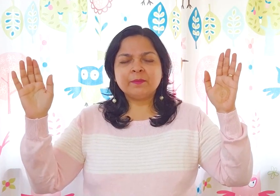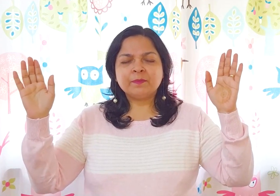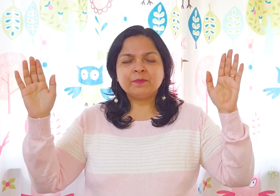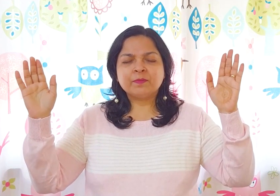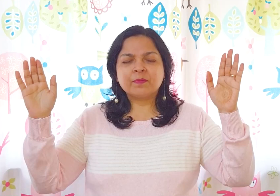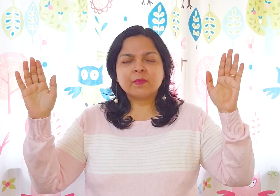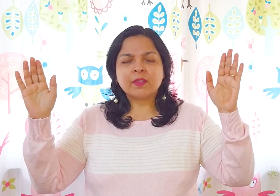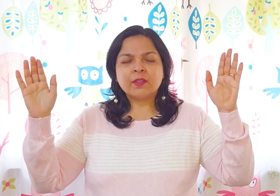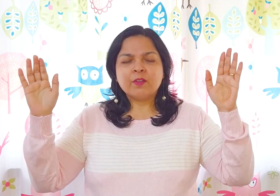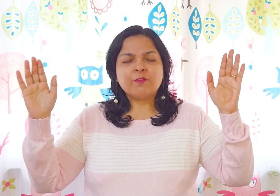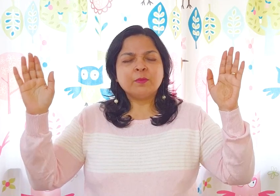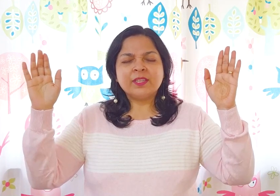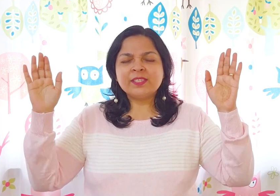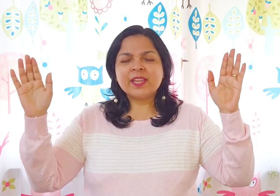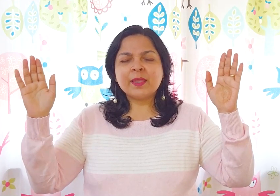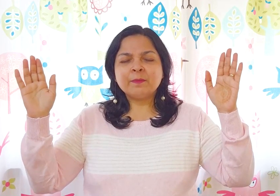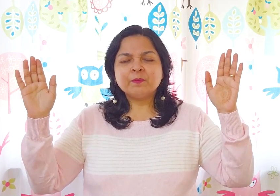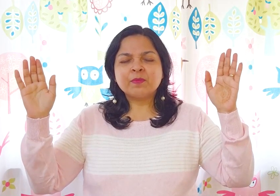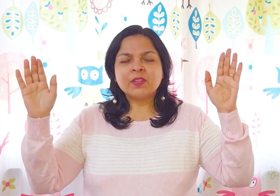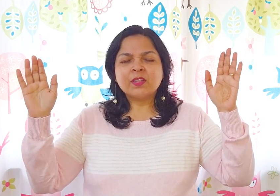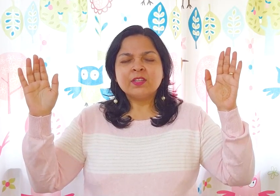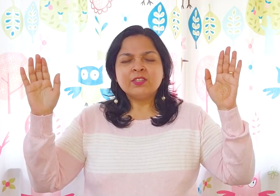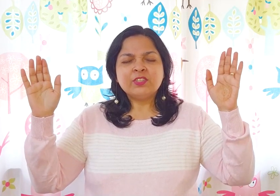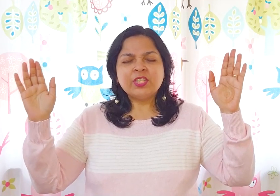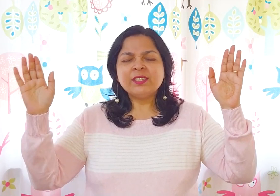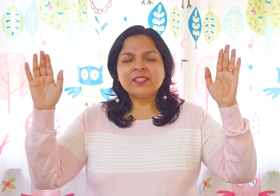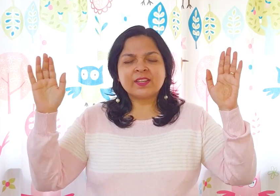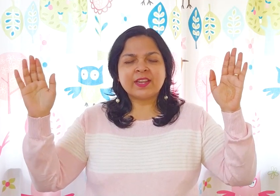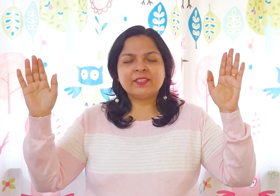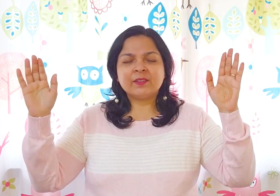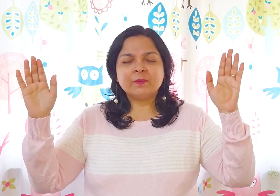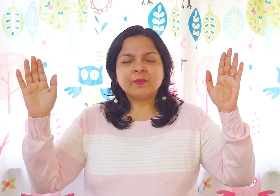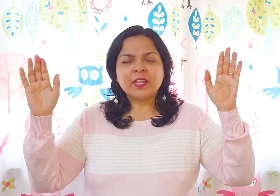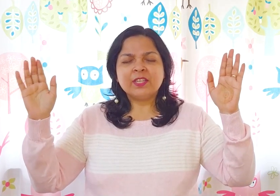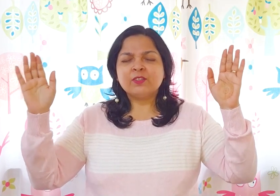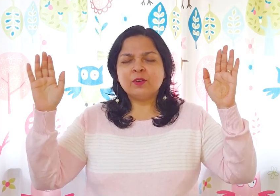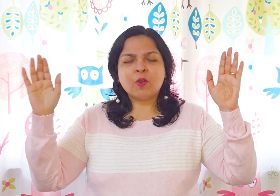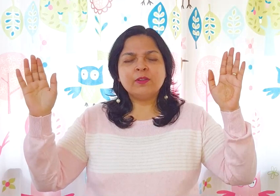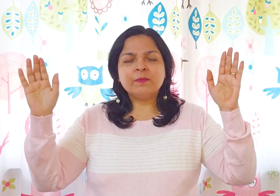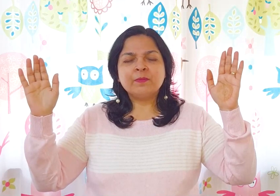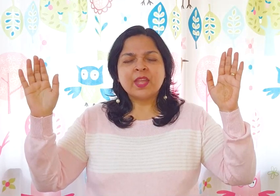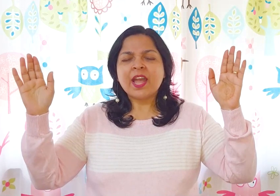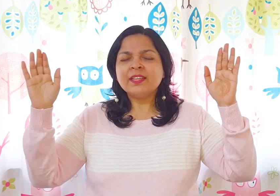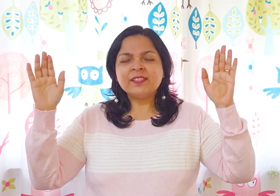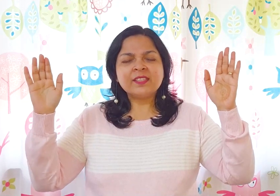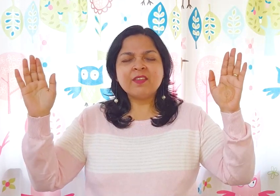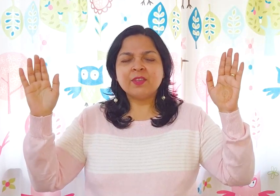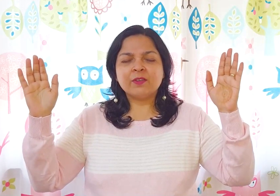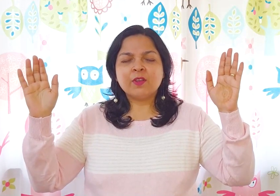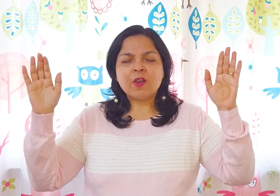today. From this day, Jesus Christ is Lord